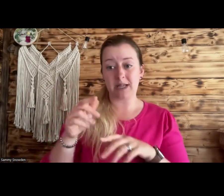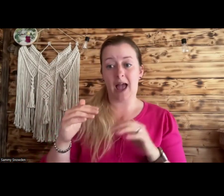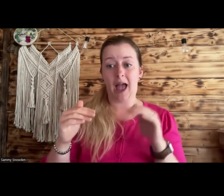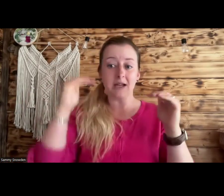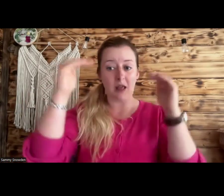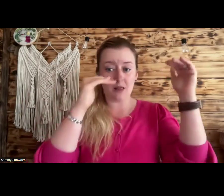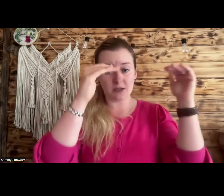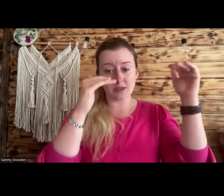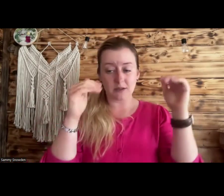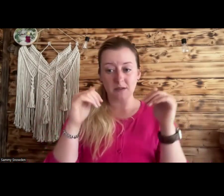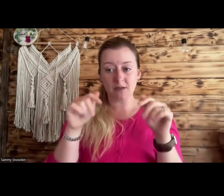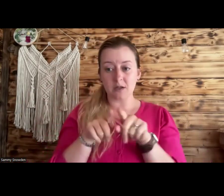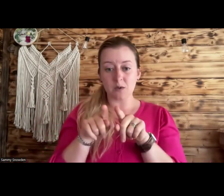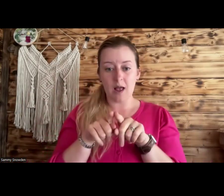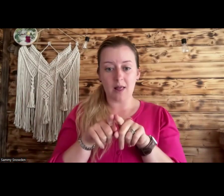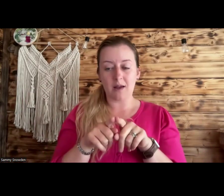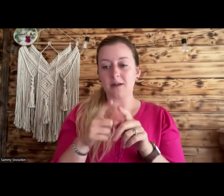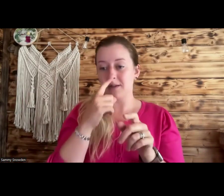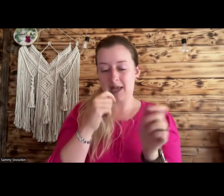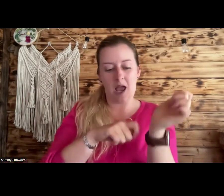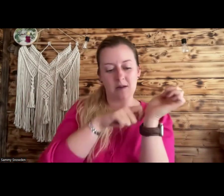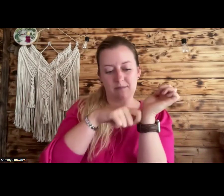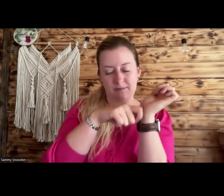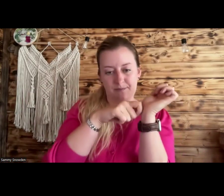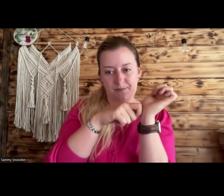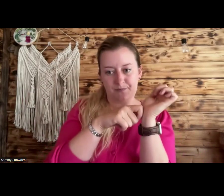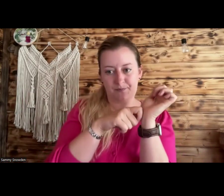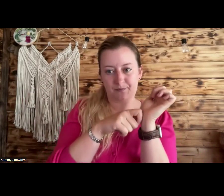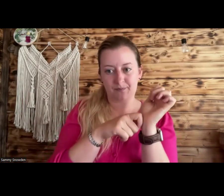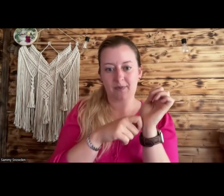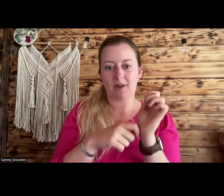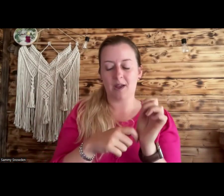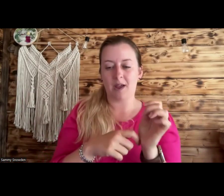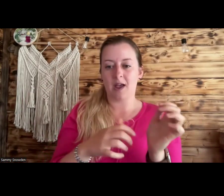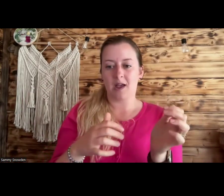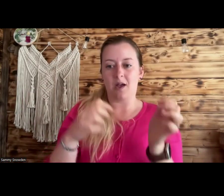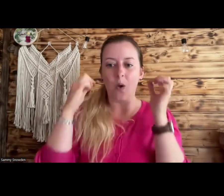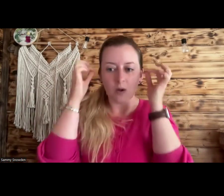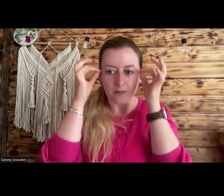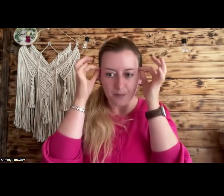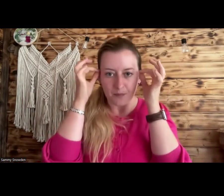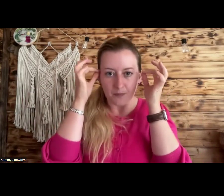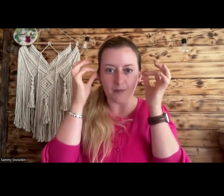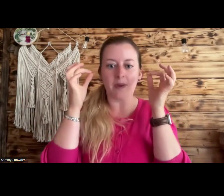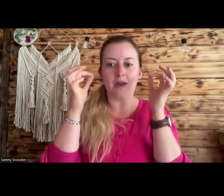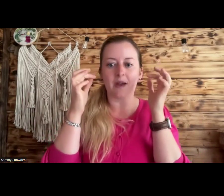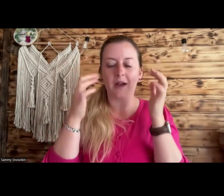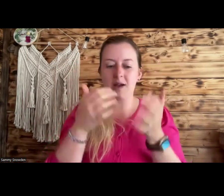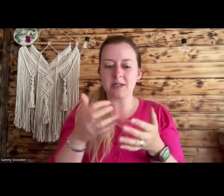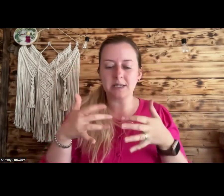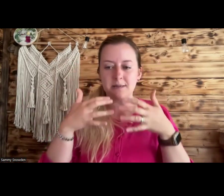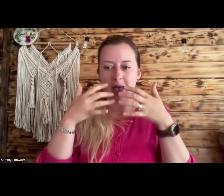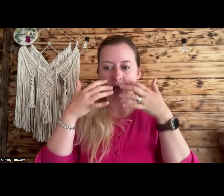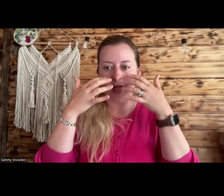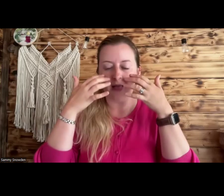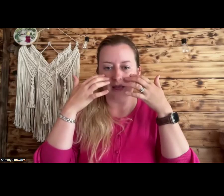old, and then you can just smell it throughout the day, which is lovely, lovely supportive oil. And that is a really nice blend